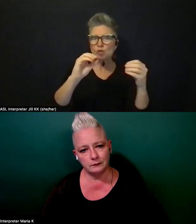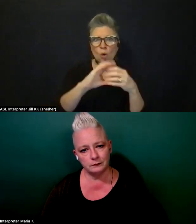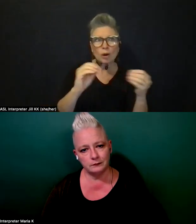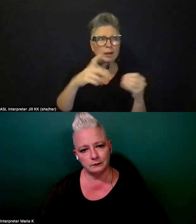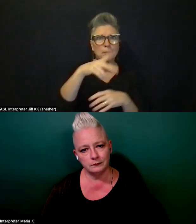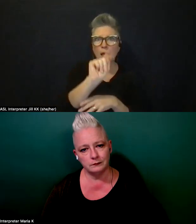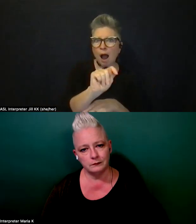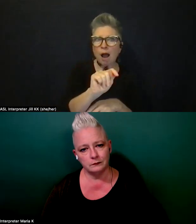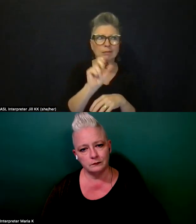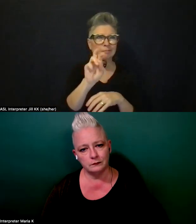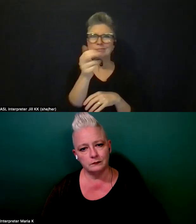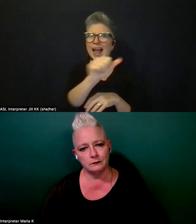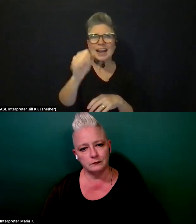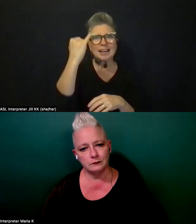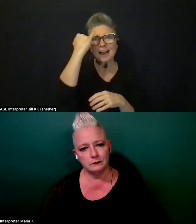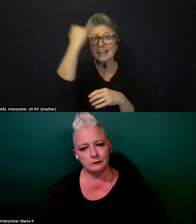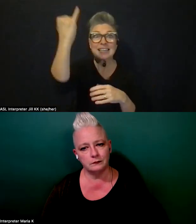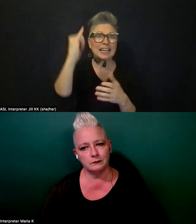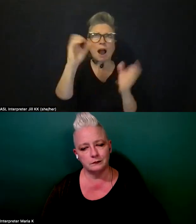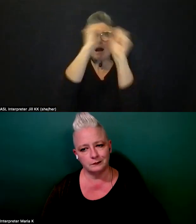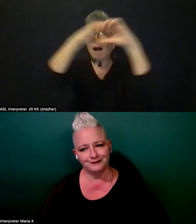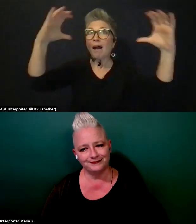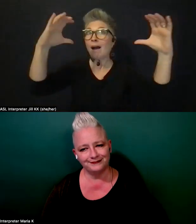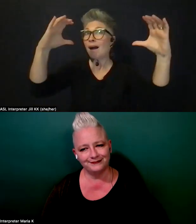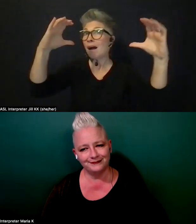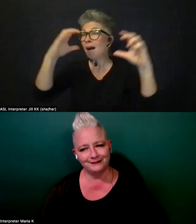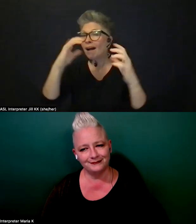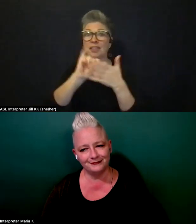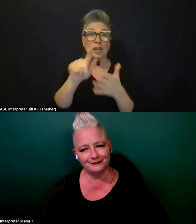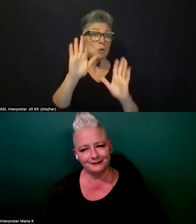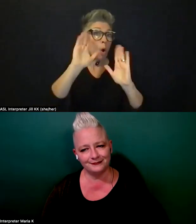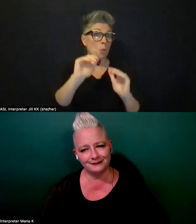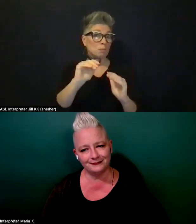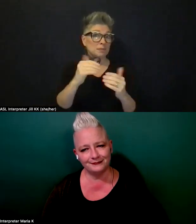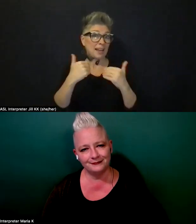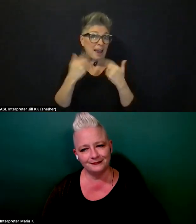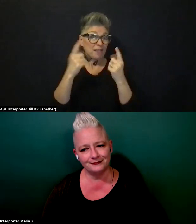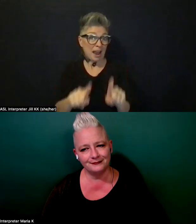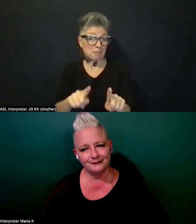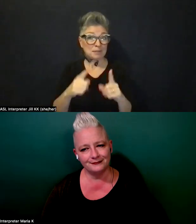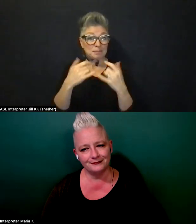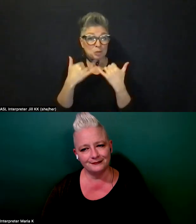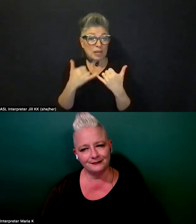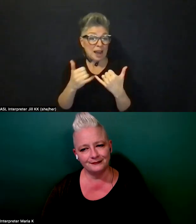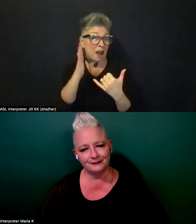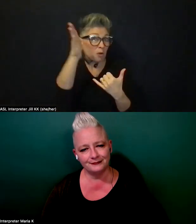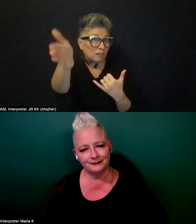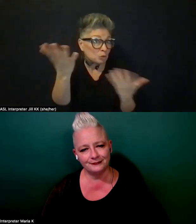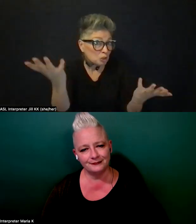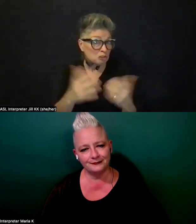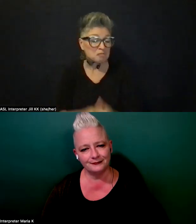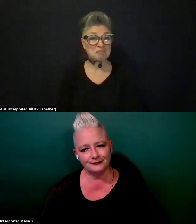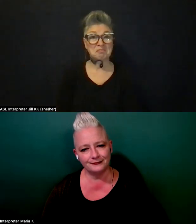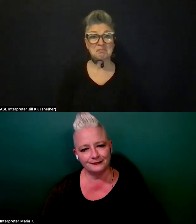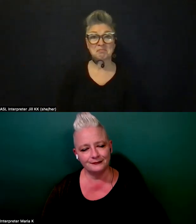to make it happen between now or the future? Yeah, I mean, I